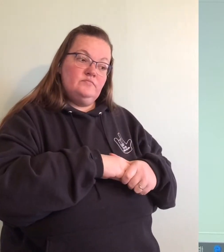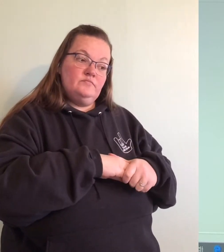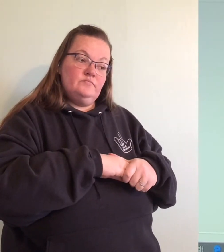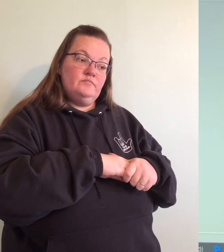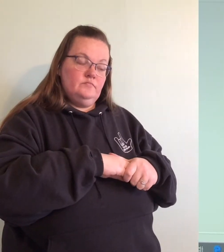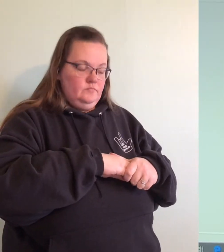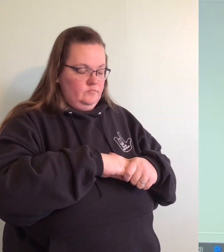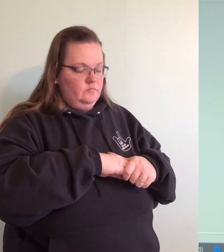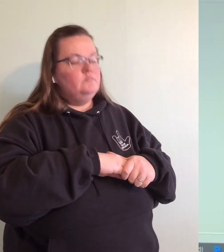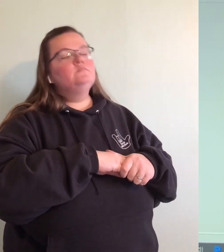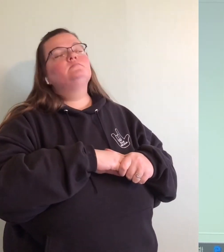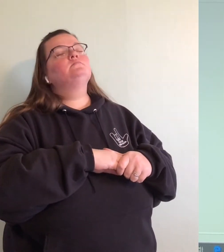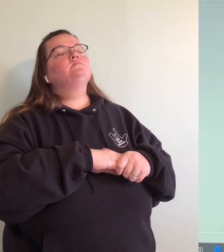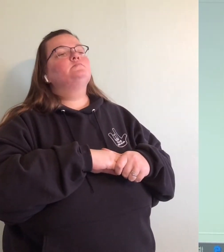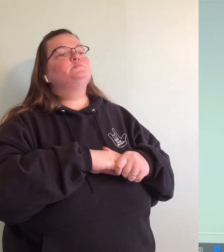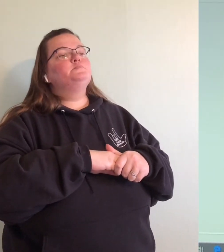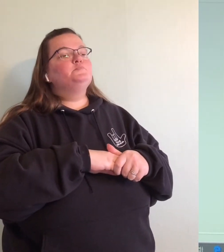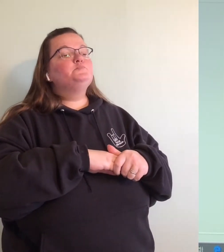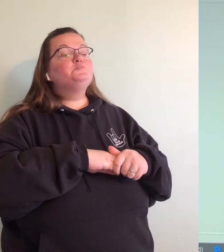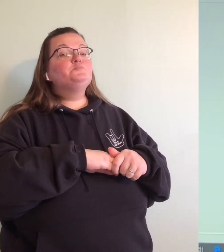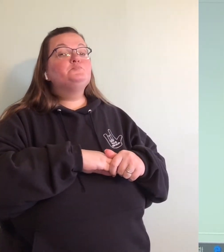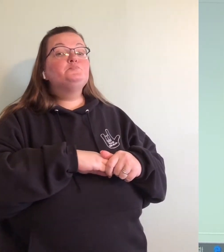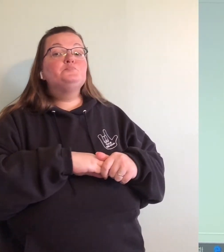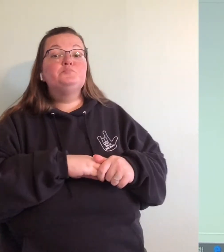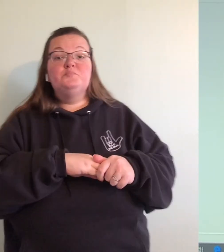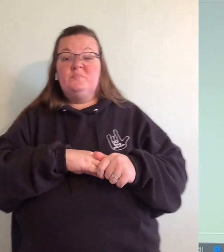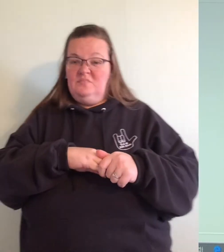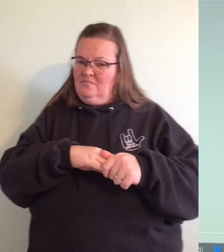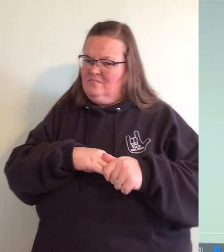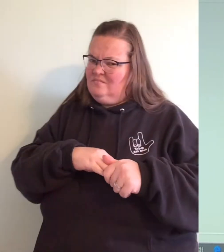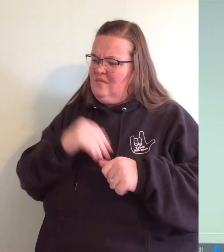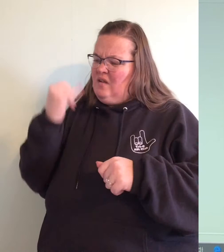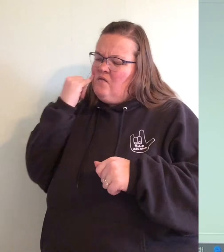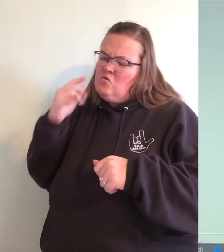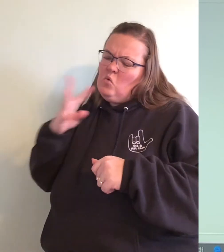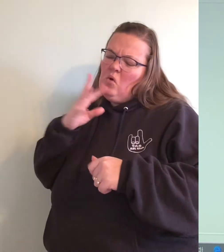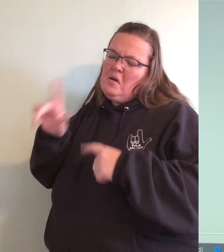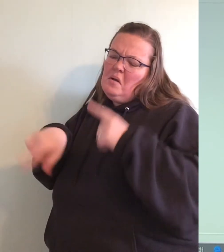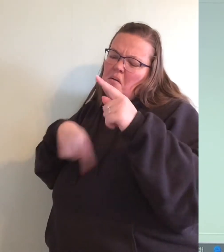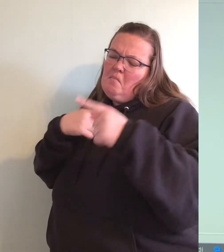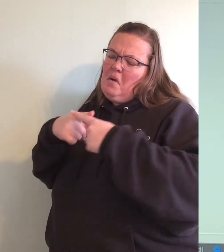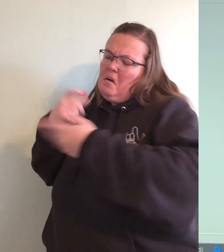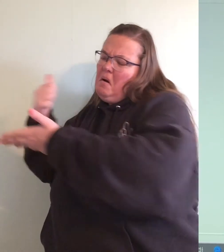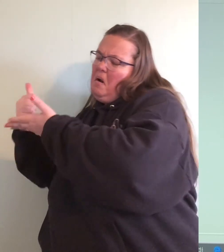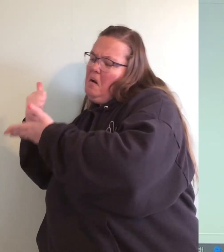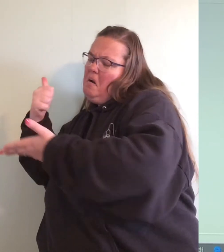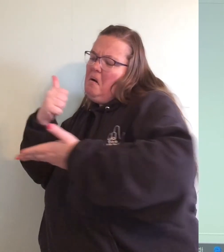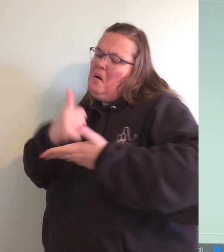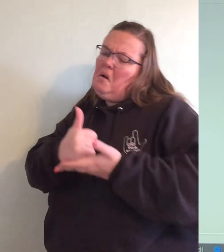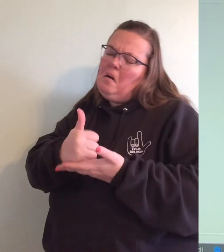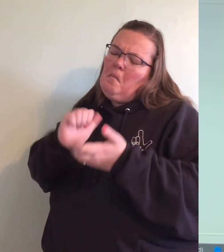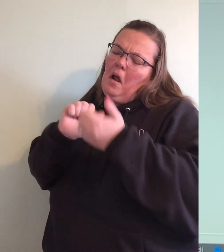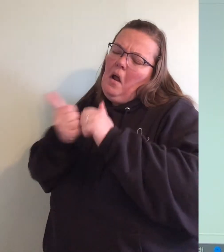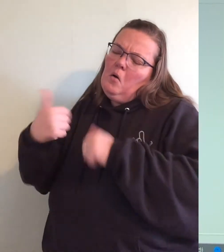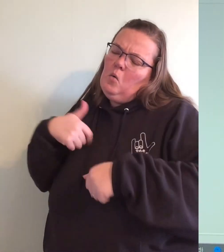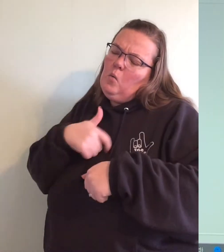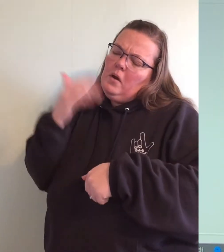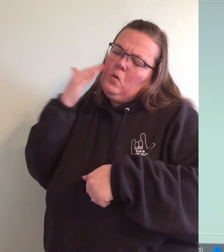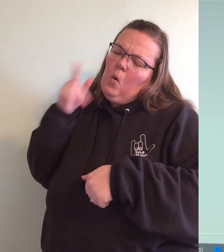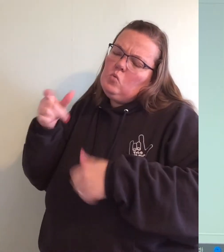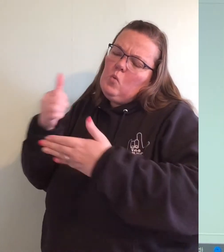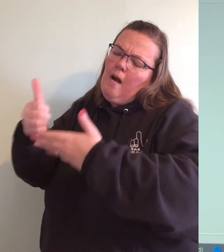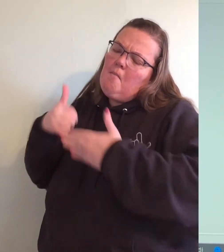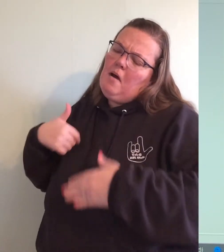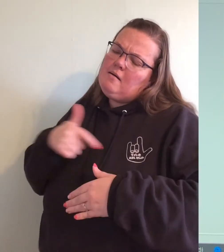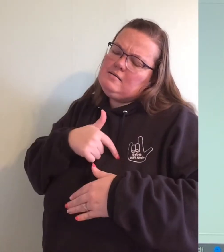several times. "If it comes to talking about sides," said Edmund, "how do we know you're a friend?" "Not